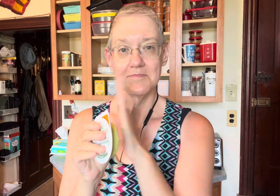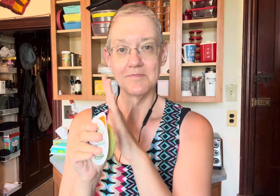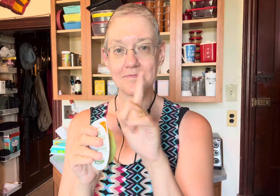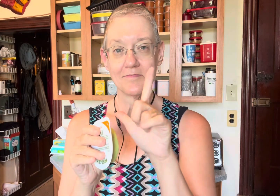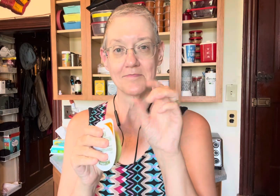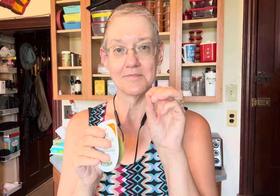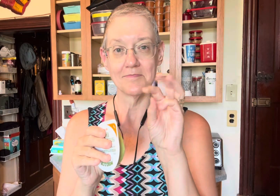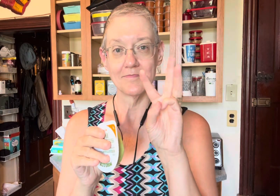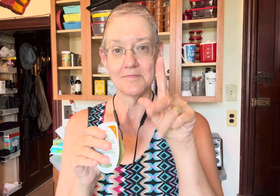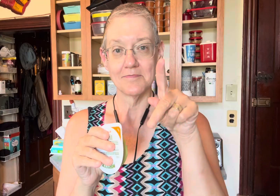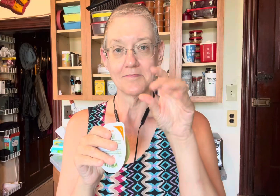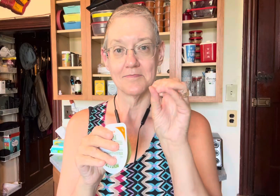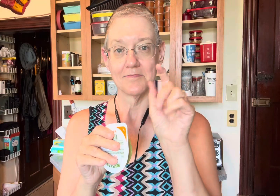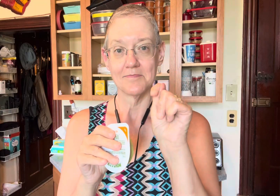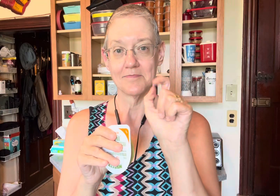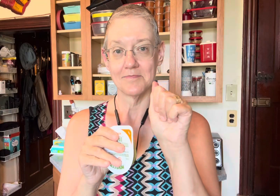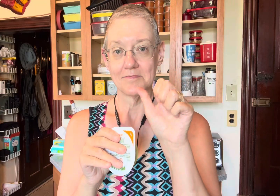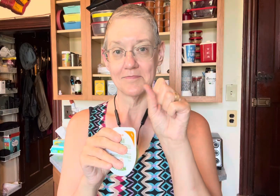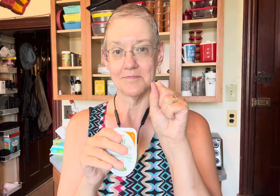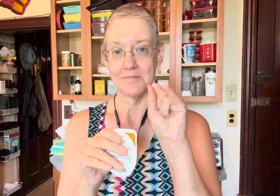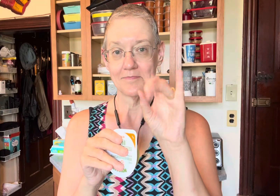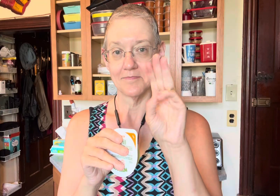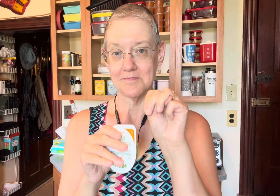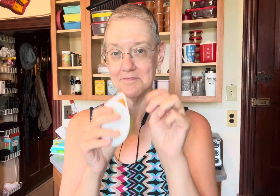This is good for his low potassium.